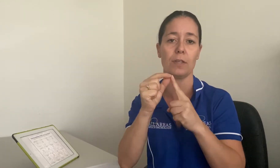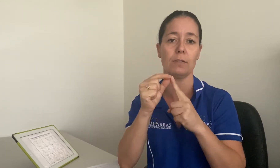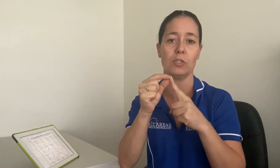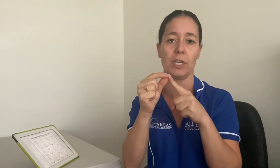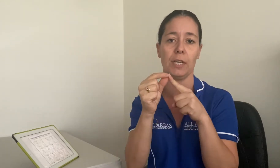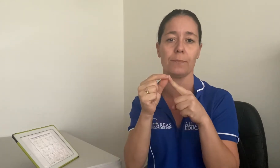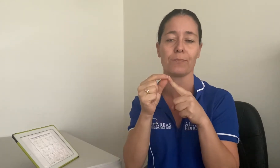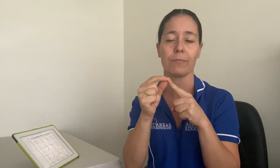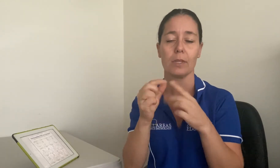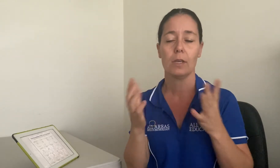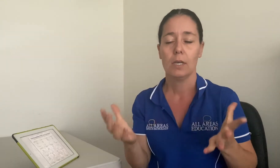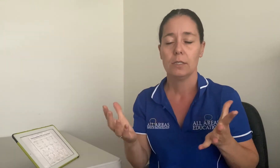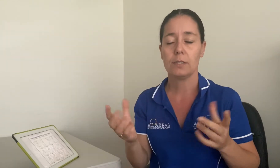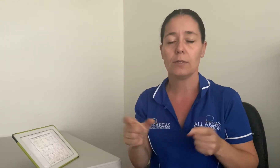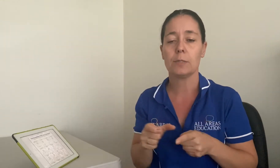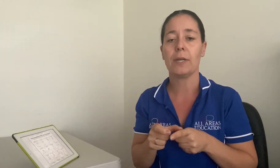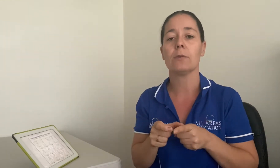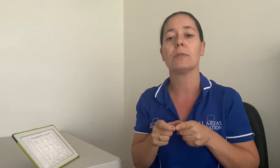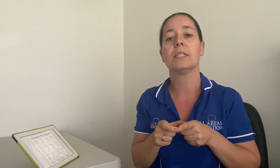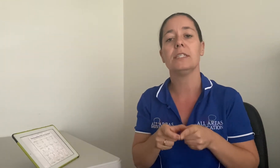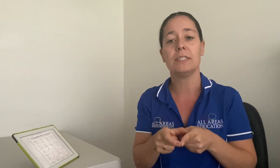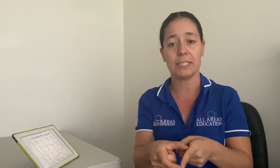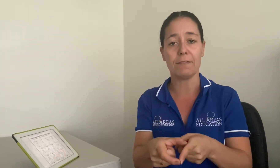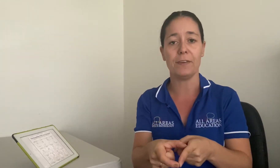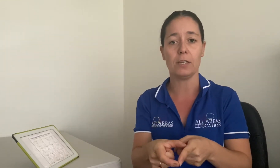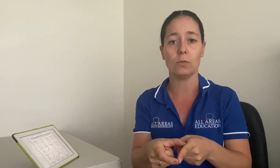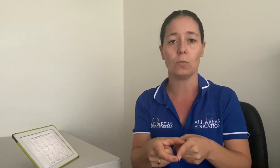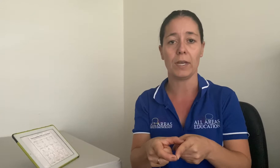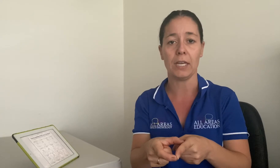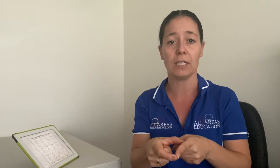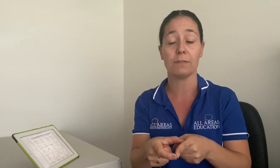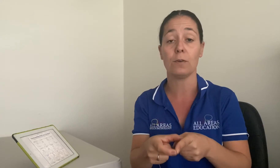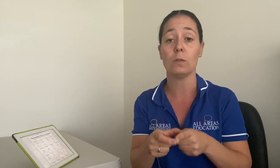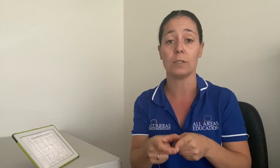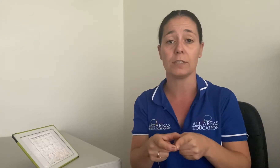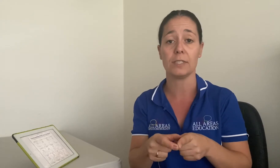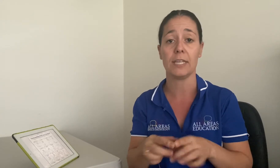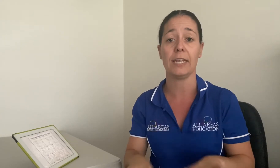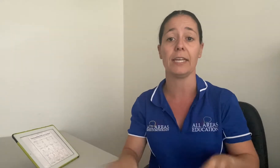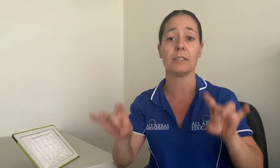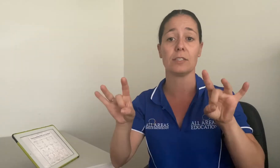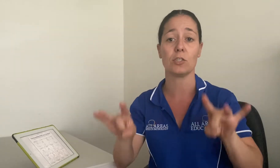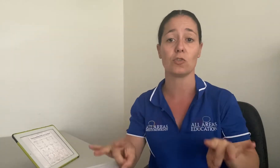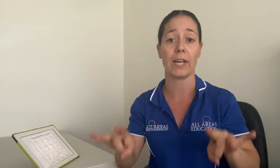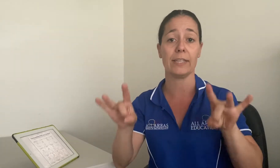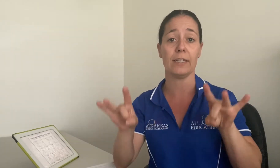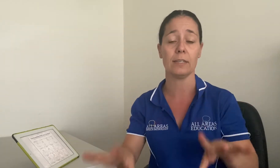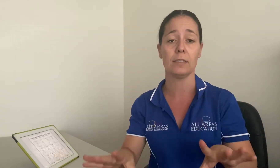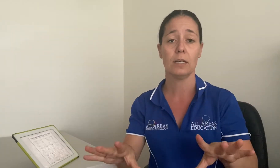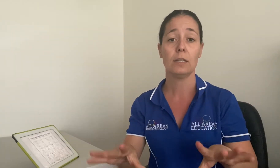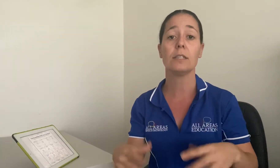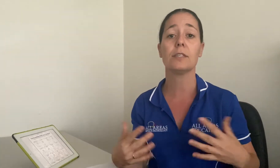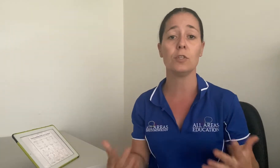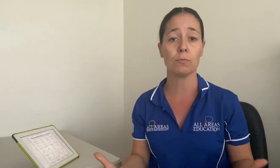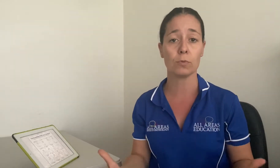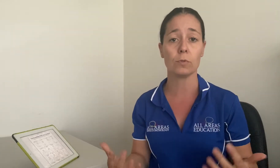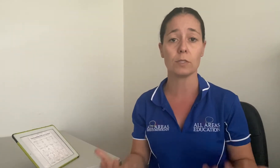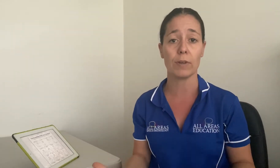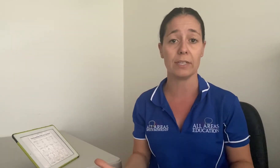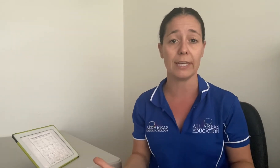Pathology. So it's been a really difficult week for lots of us here in Australia. Lots of new rules and regulations